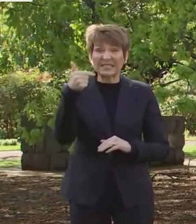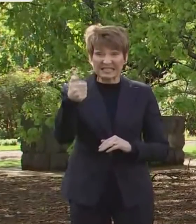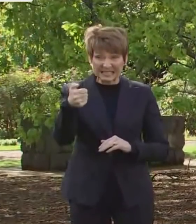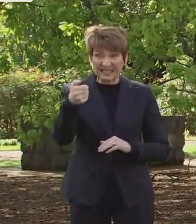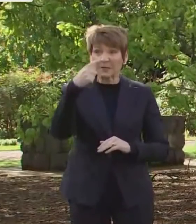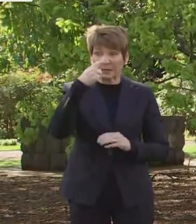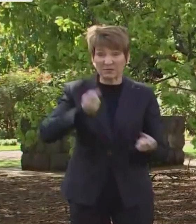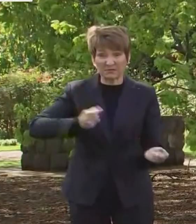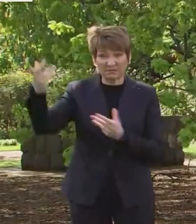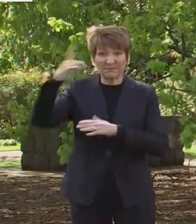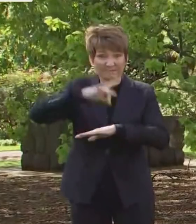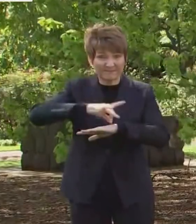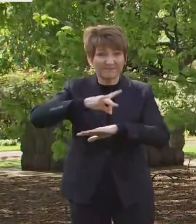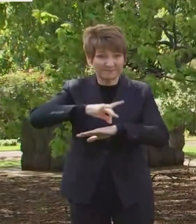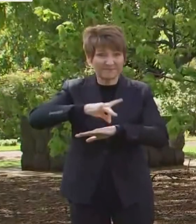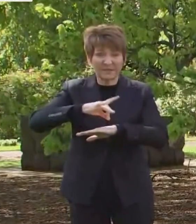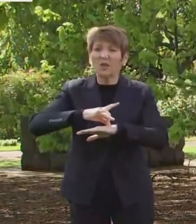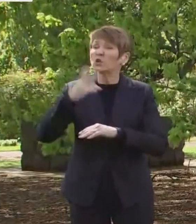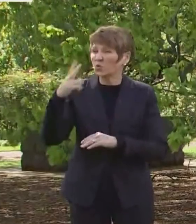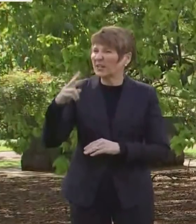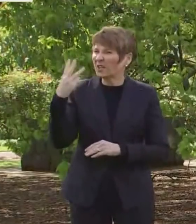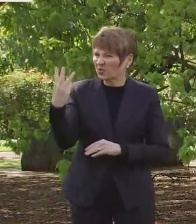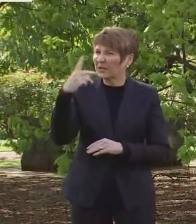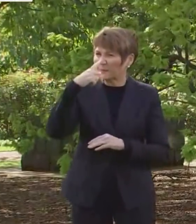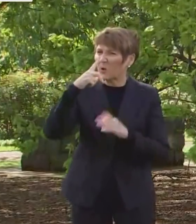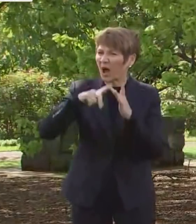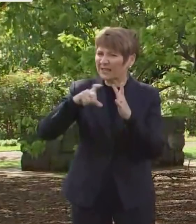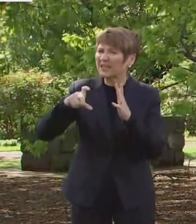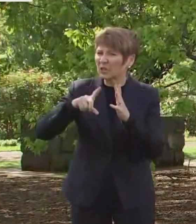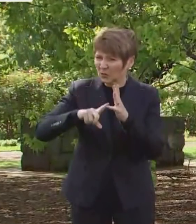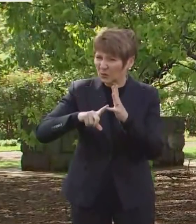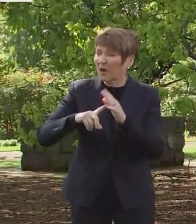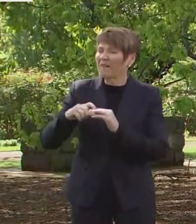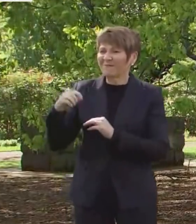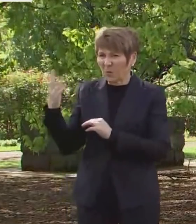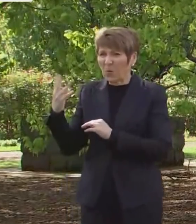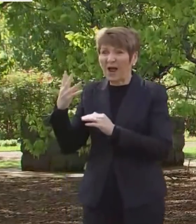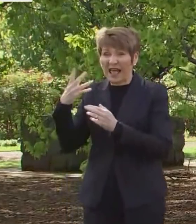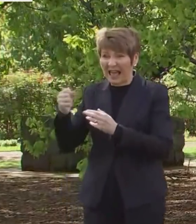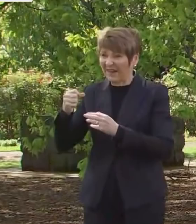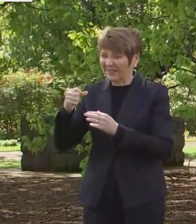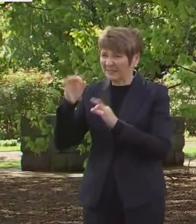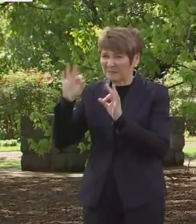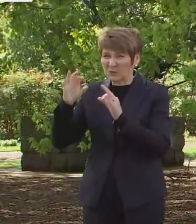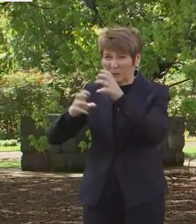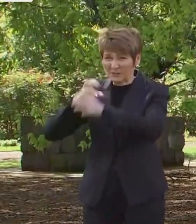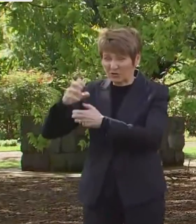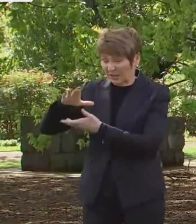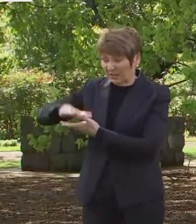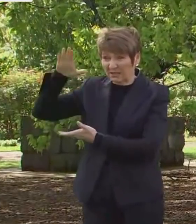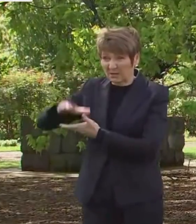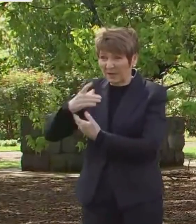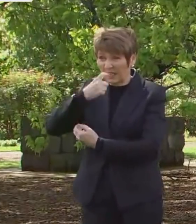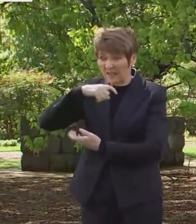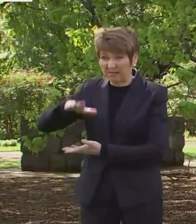hospital, 23 in ICU and 14 on a ventilator. None of the people that are in